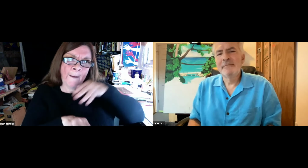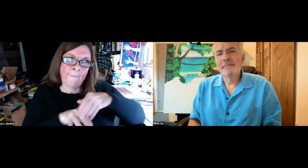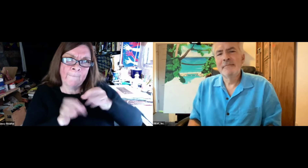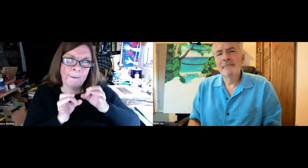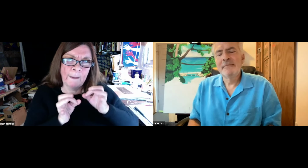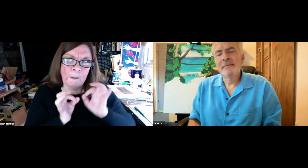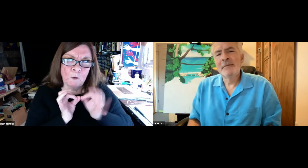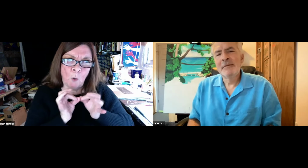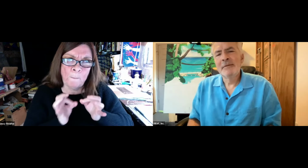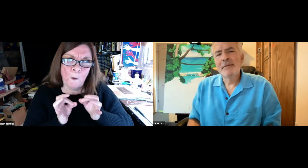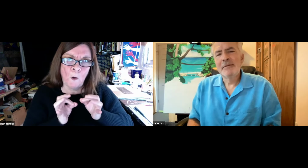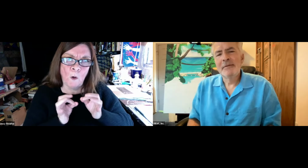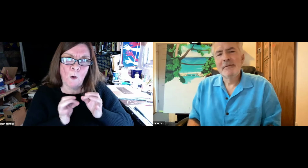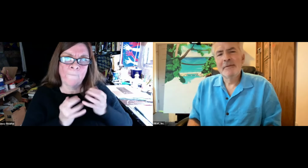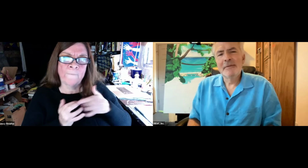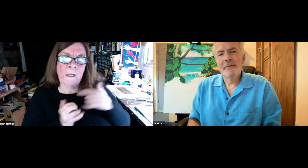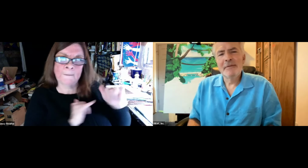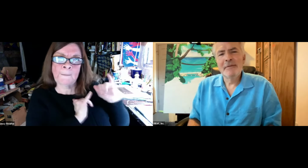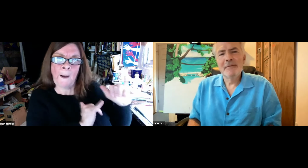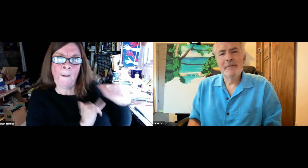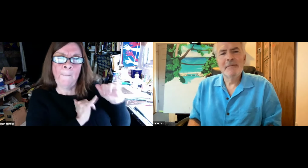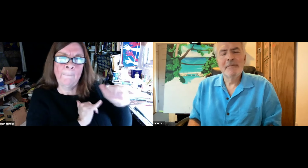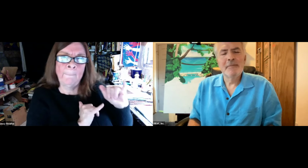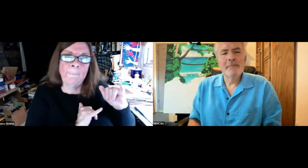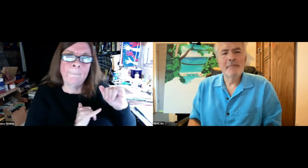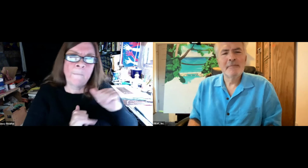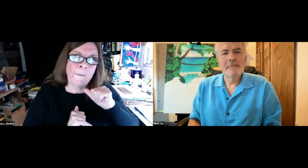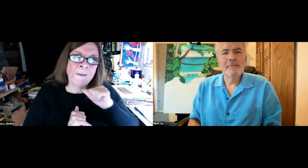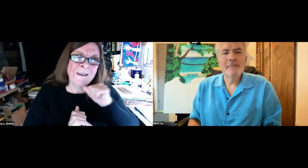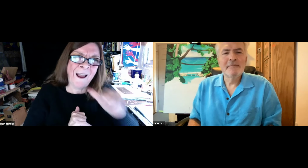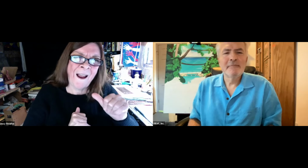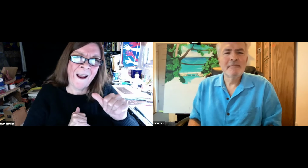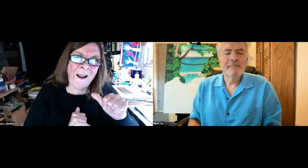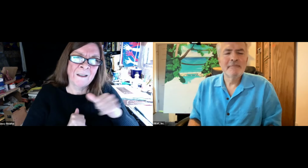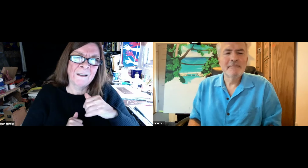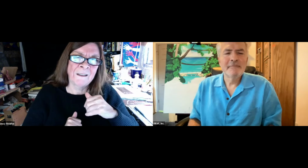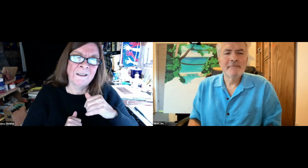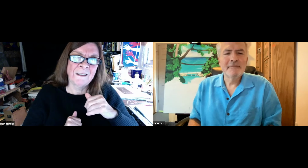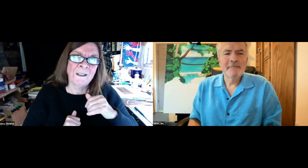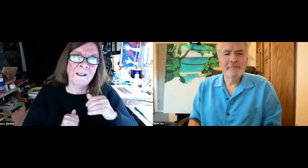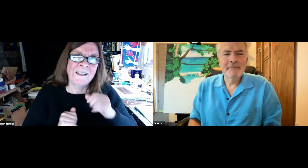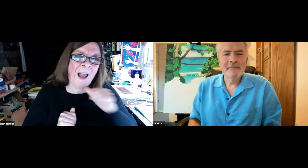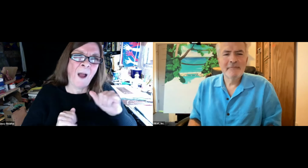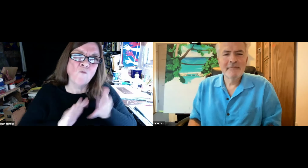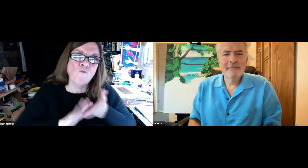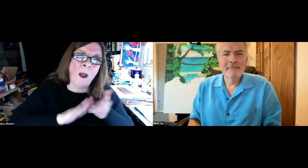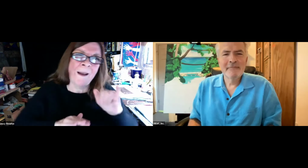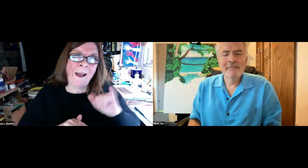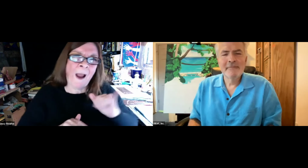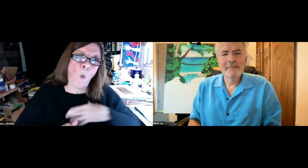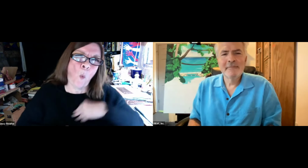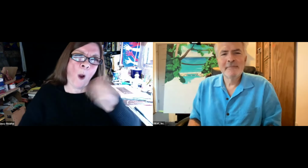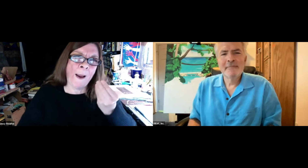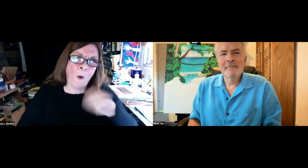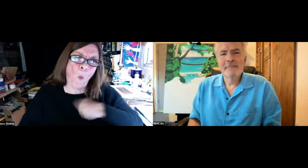system, the white man system. I just feel much more comfortable having a native interpreter because I feel like I identify with them.